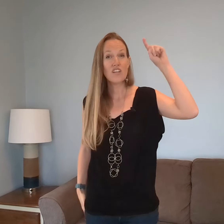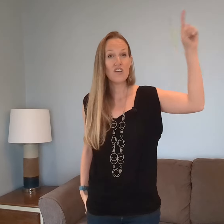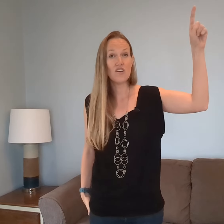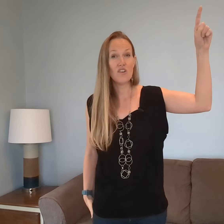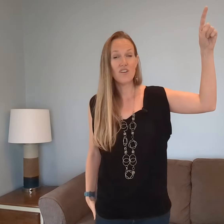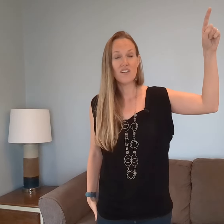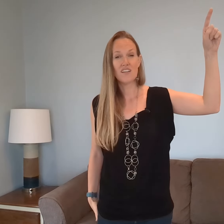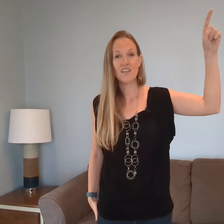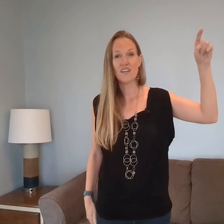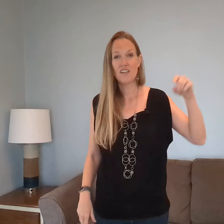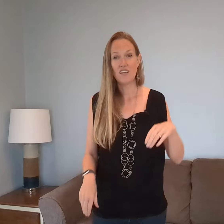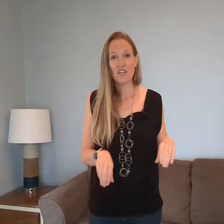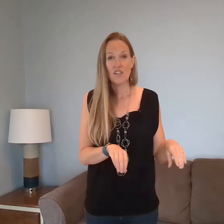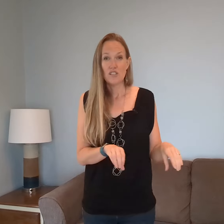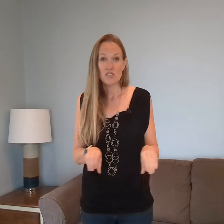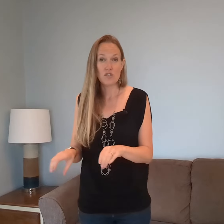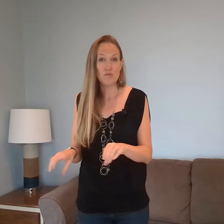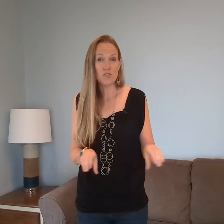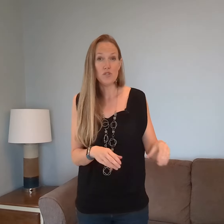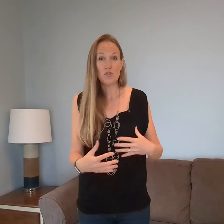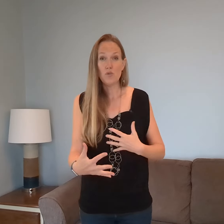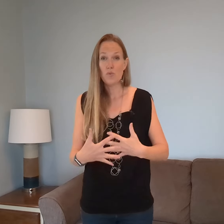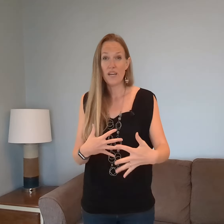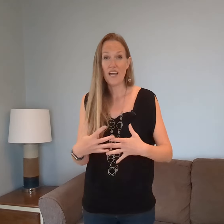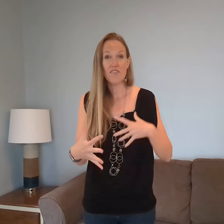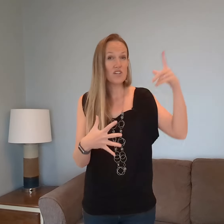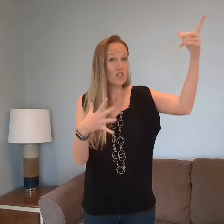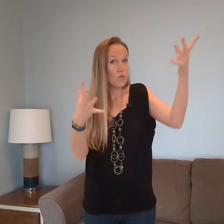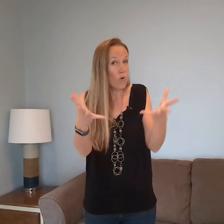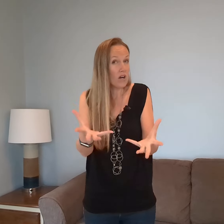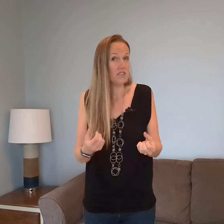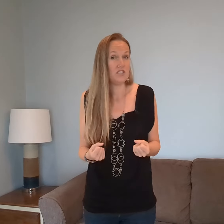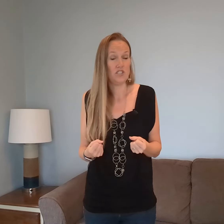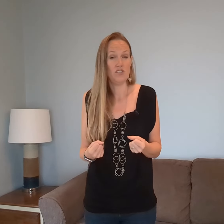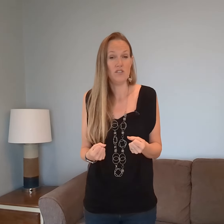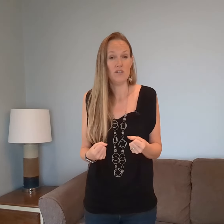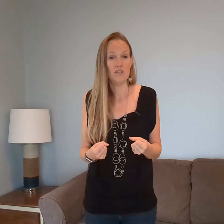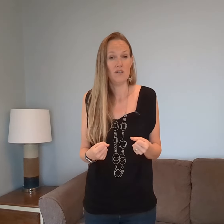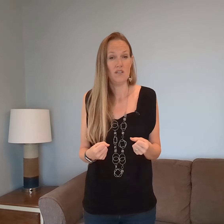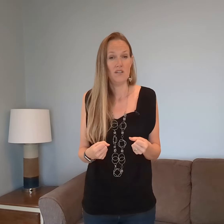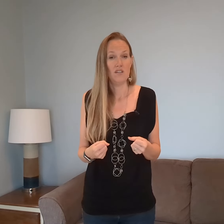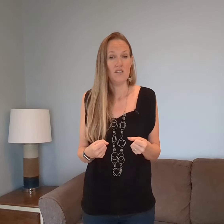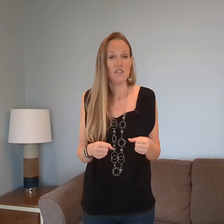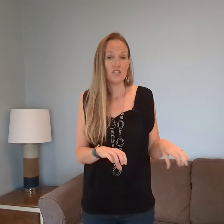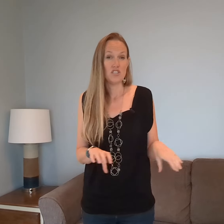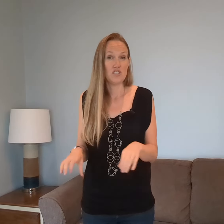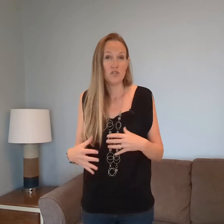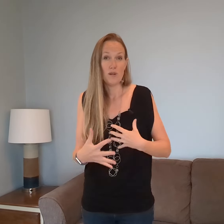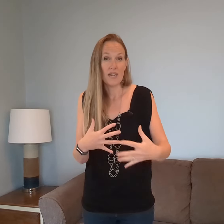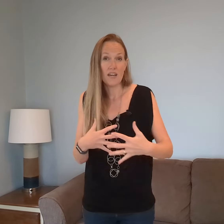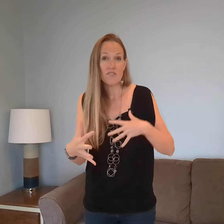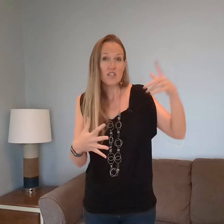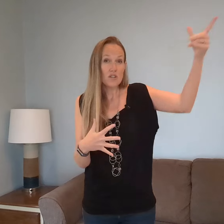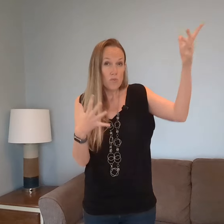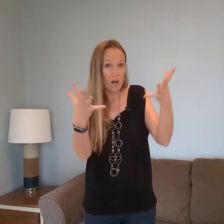you to do whatever you want to do whatever you